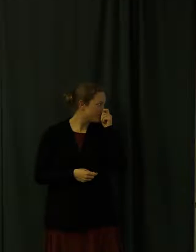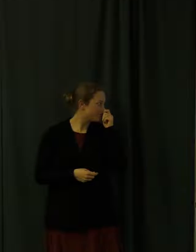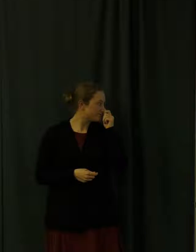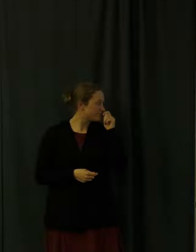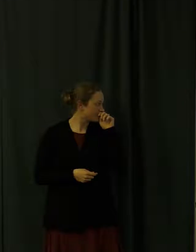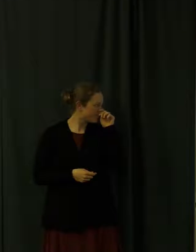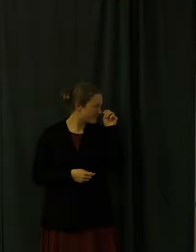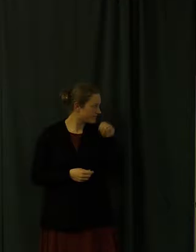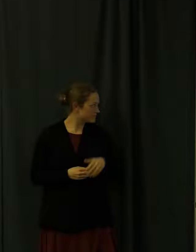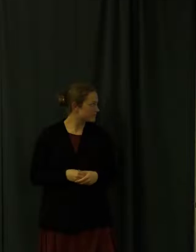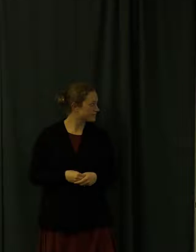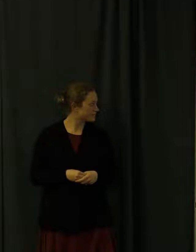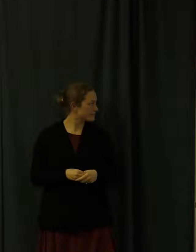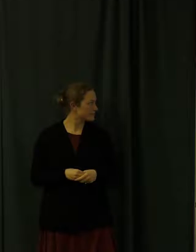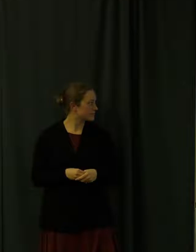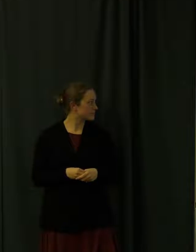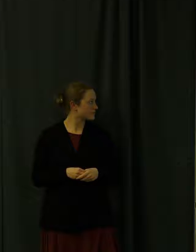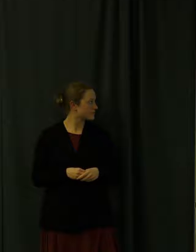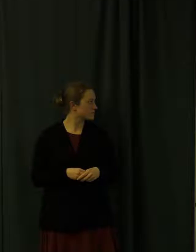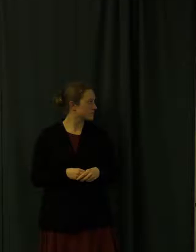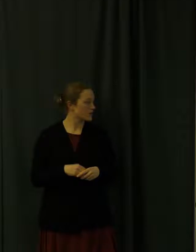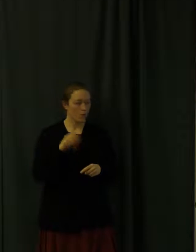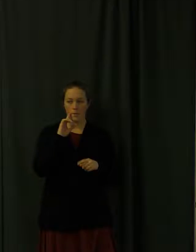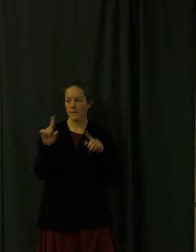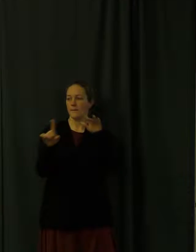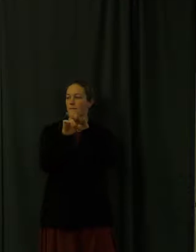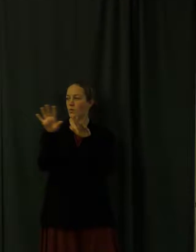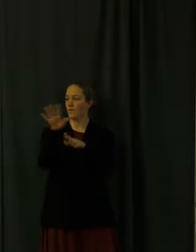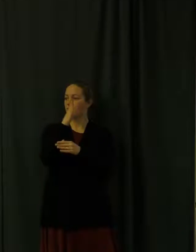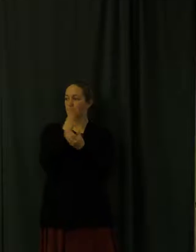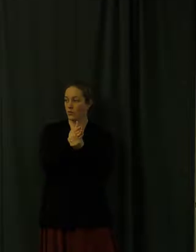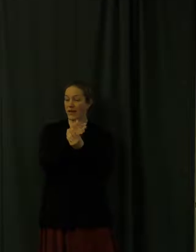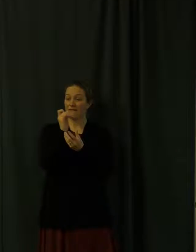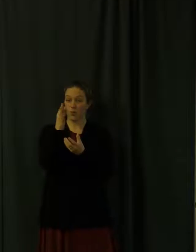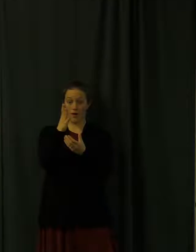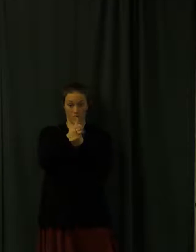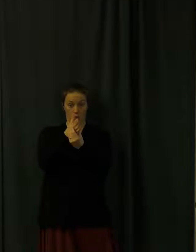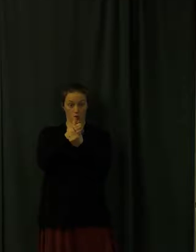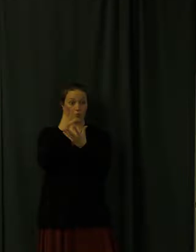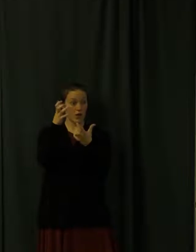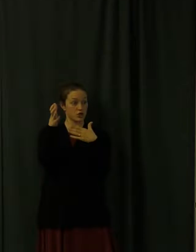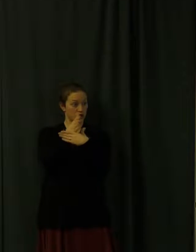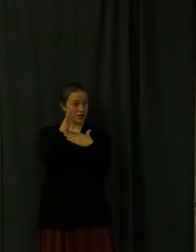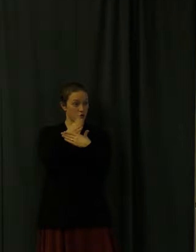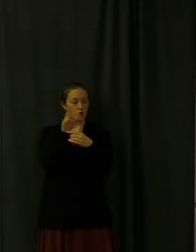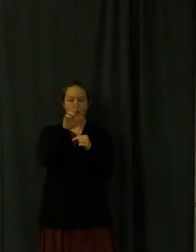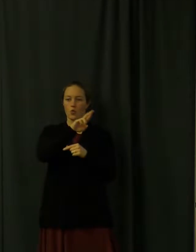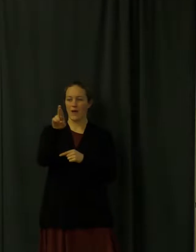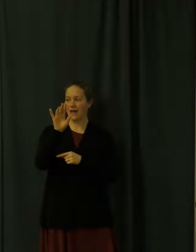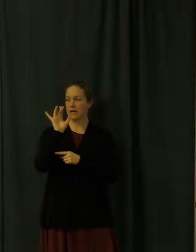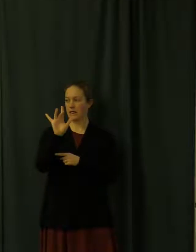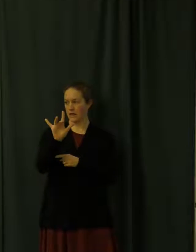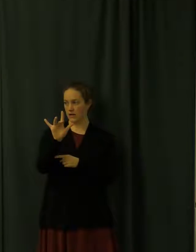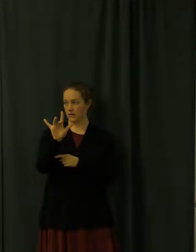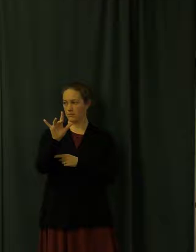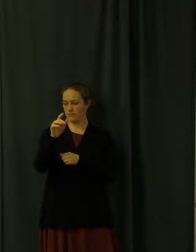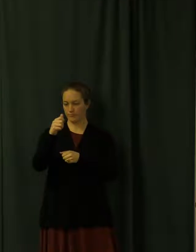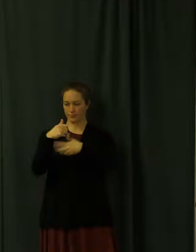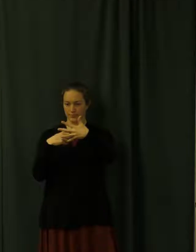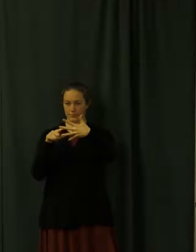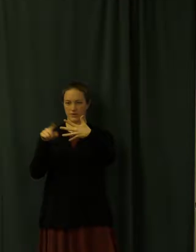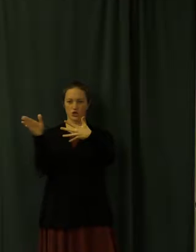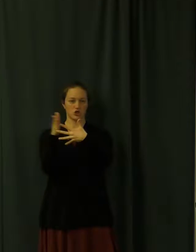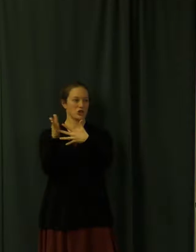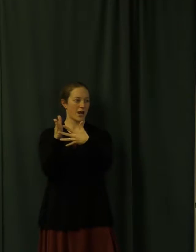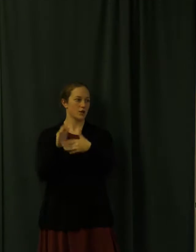And then, so it will show up in your folders here, and then again, if you want to share the whole folder with somebody, you can just right-click and click share,